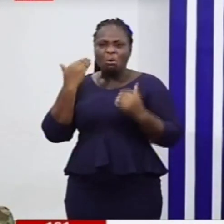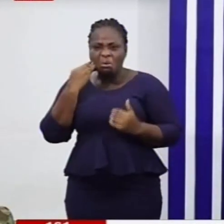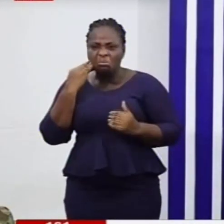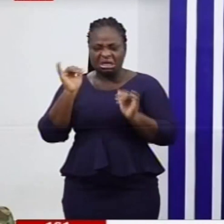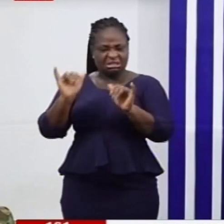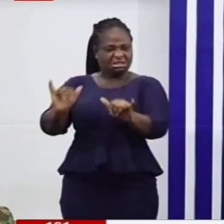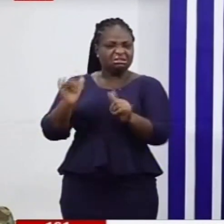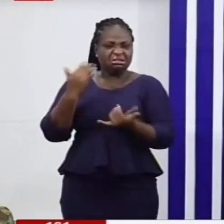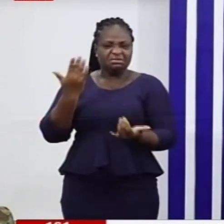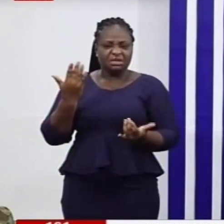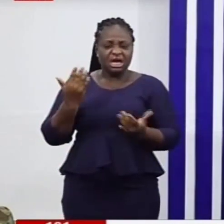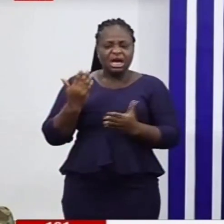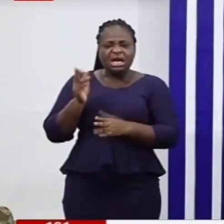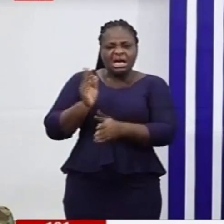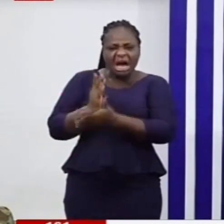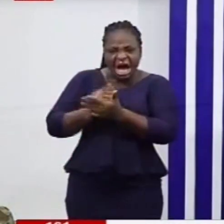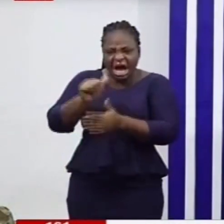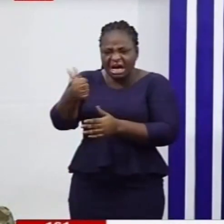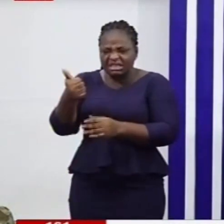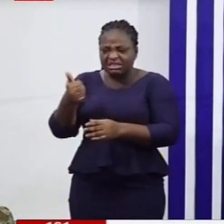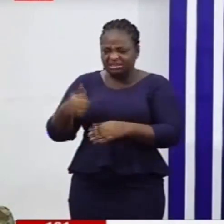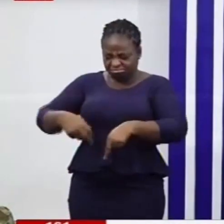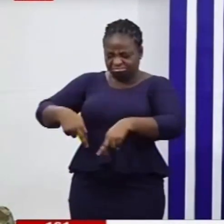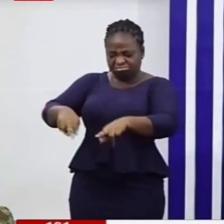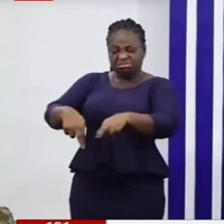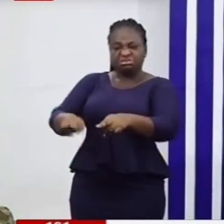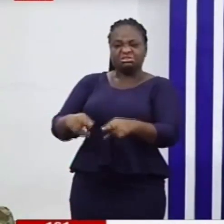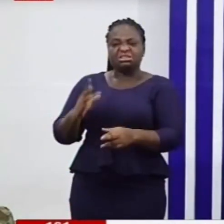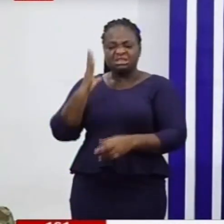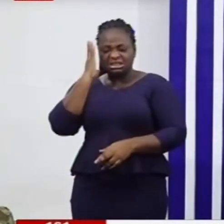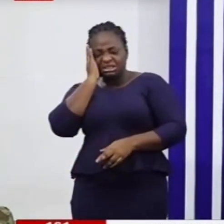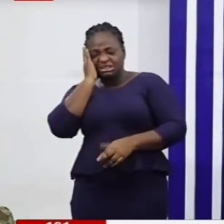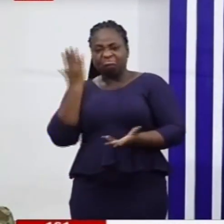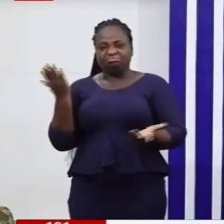in. And we have those who also live on the streets.